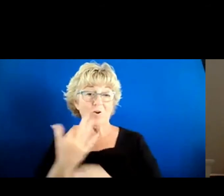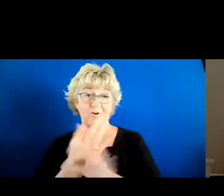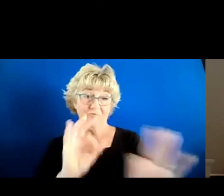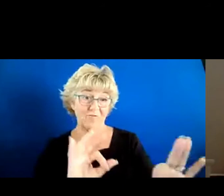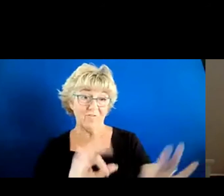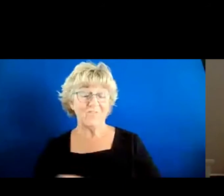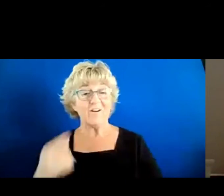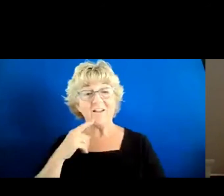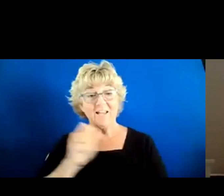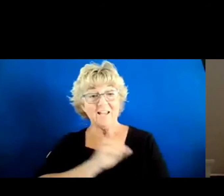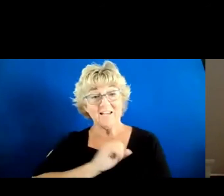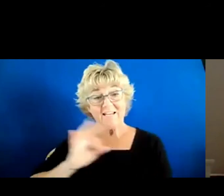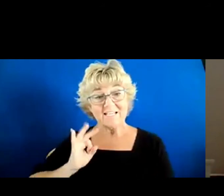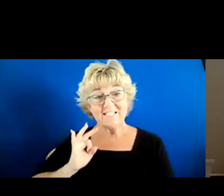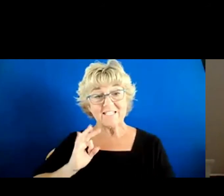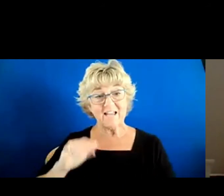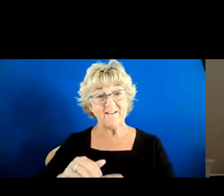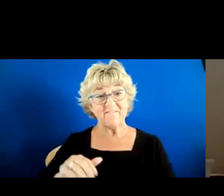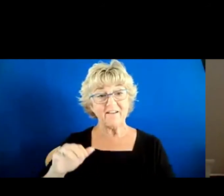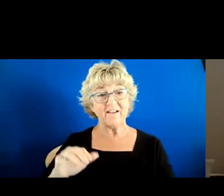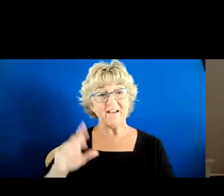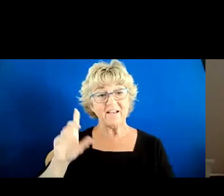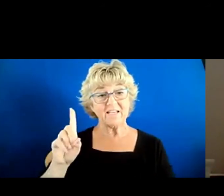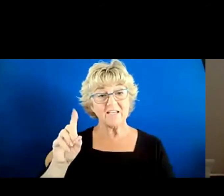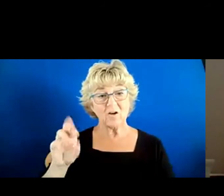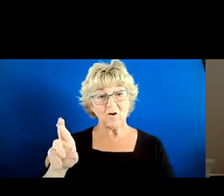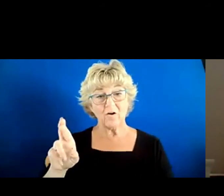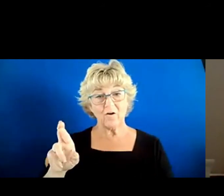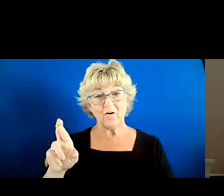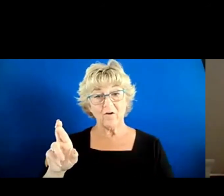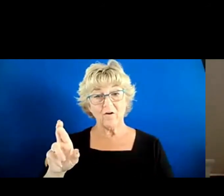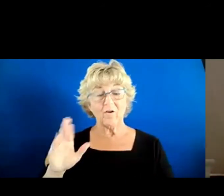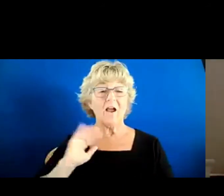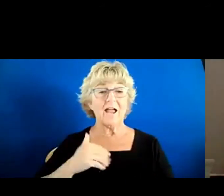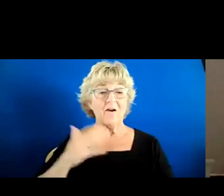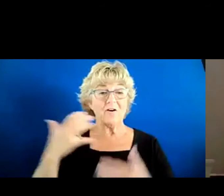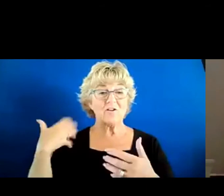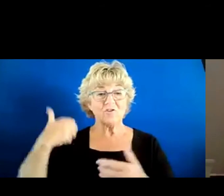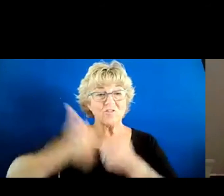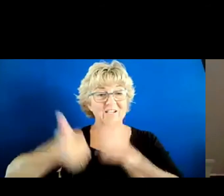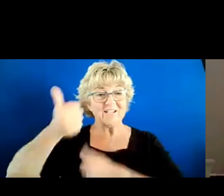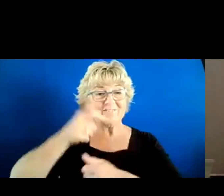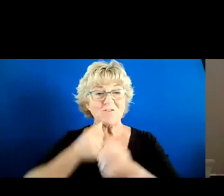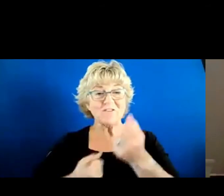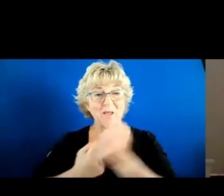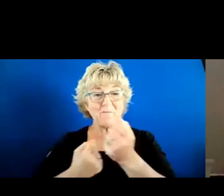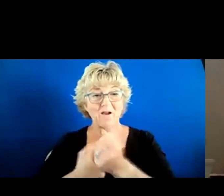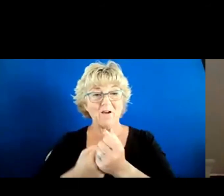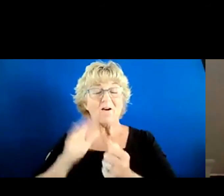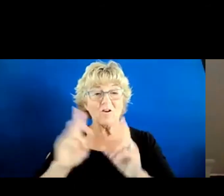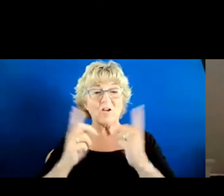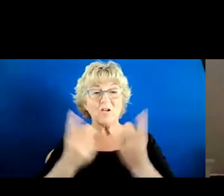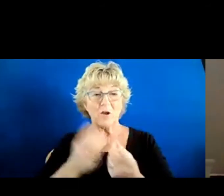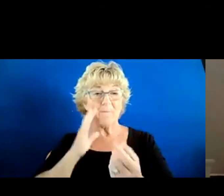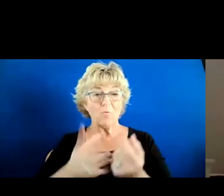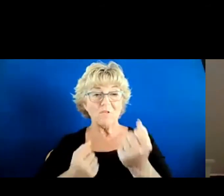you're a staff person at Department of Rehabilitation, which is our chief sponsor, your department will sponsor